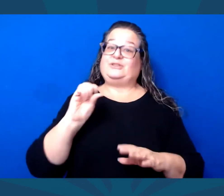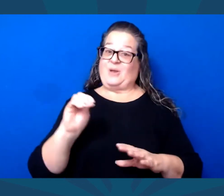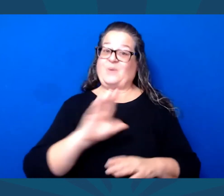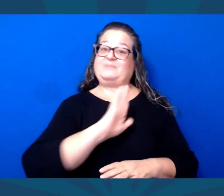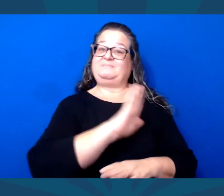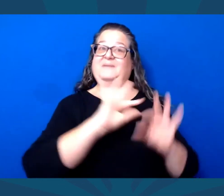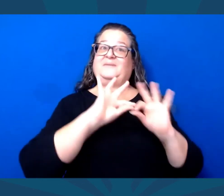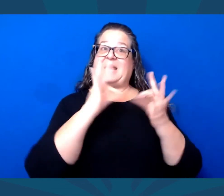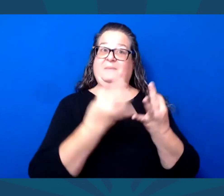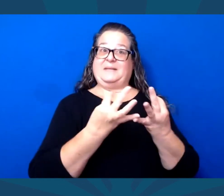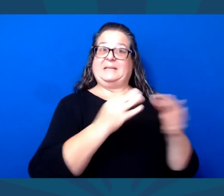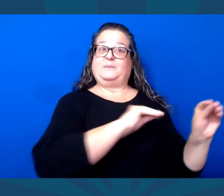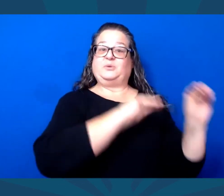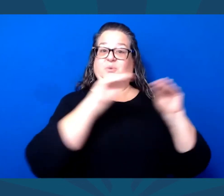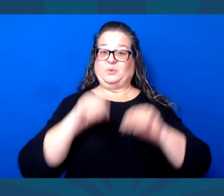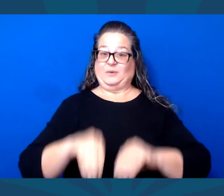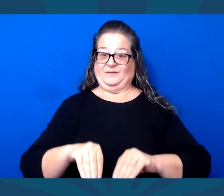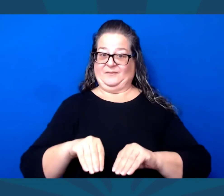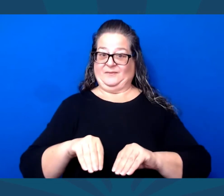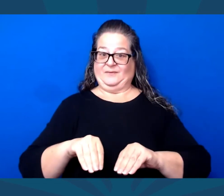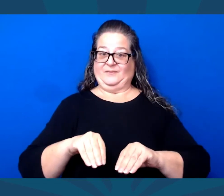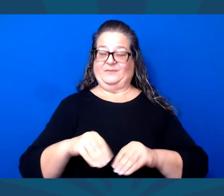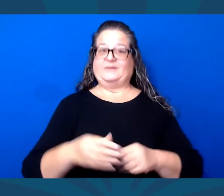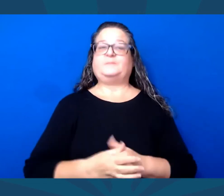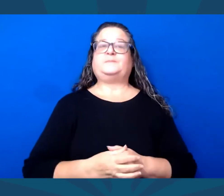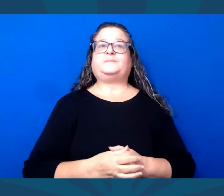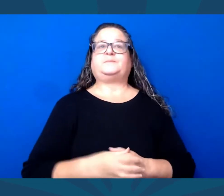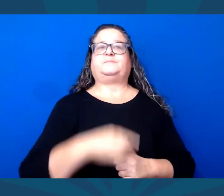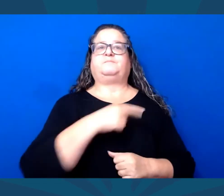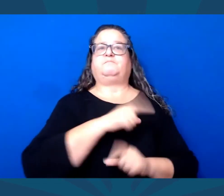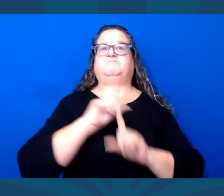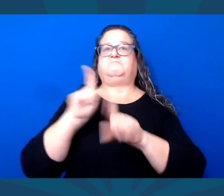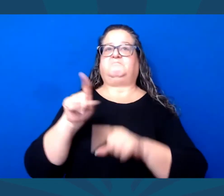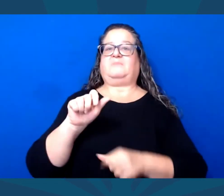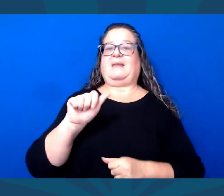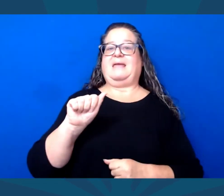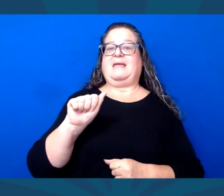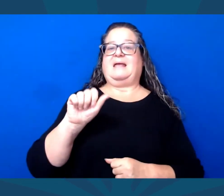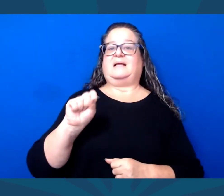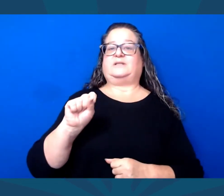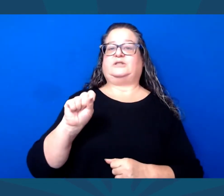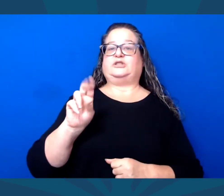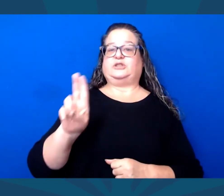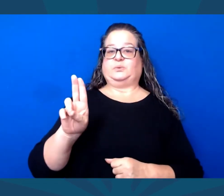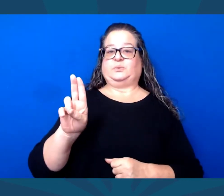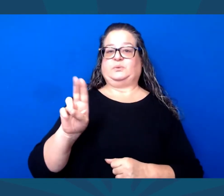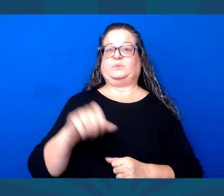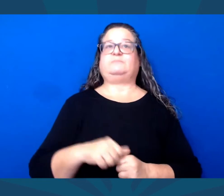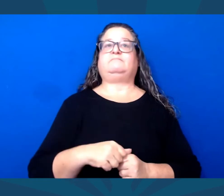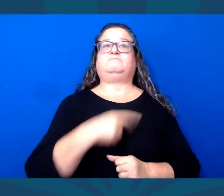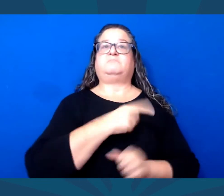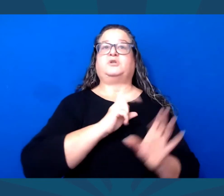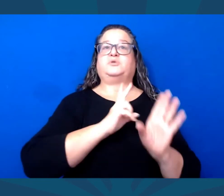He felt that call was in Phoenix, Arizona, and thus relocated his family in 2006.